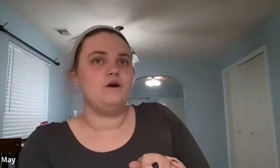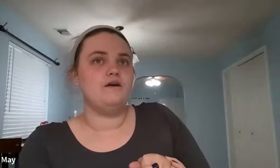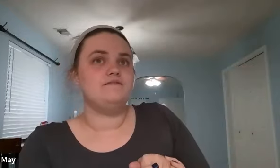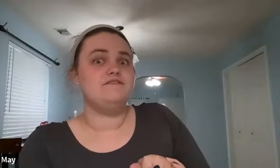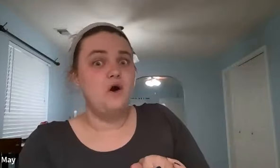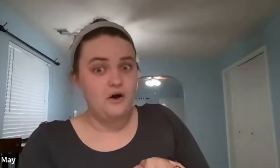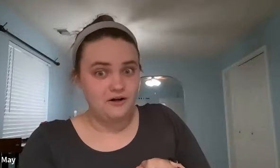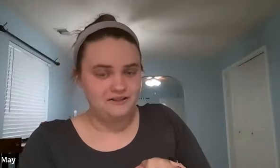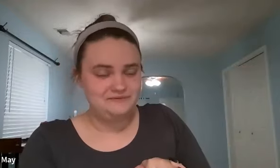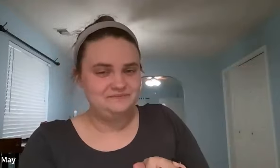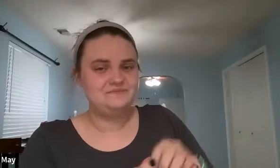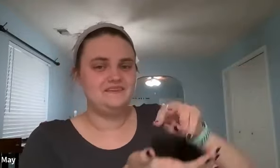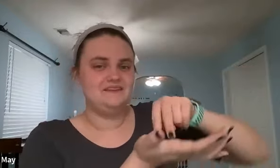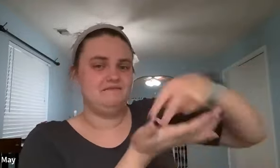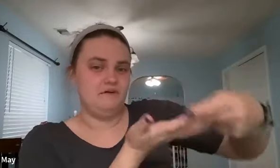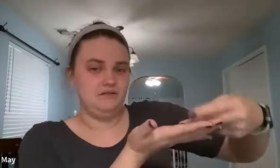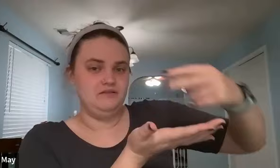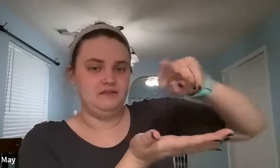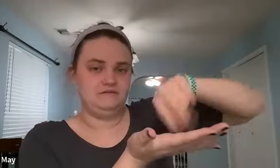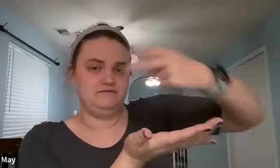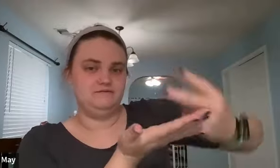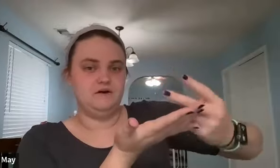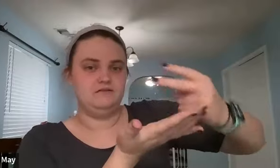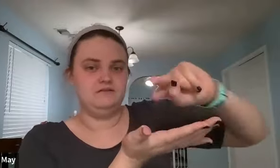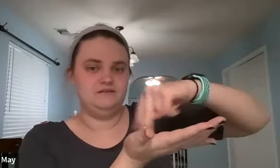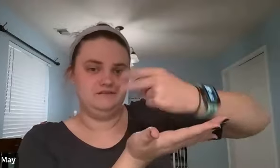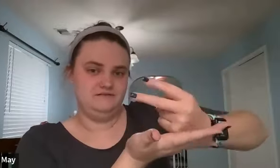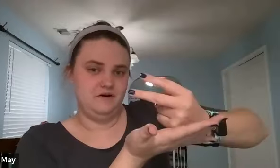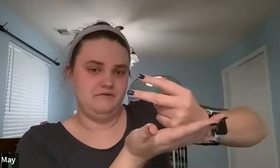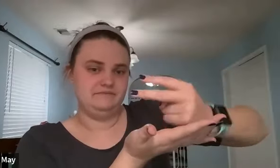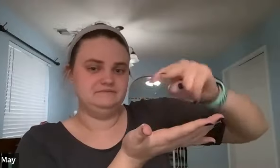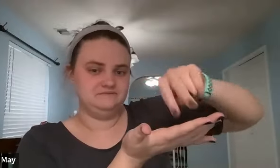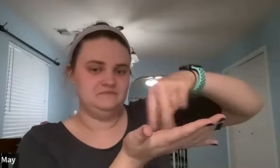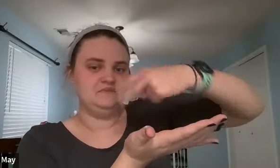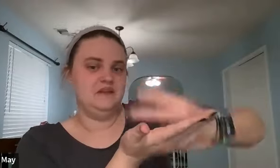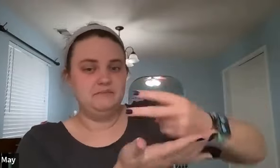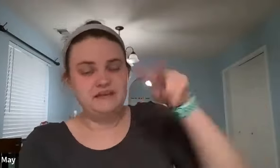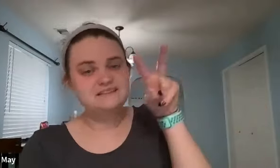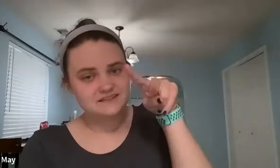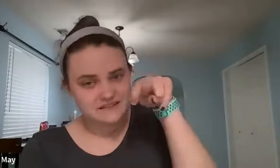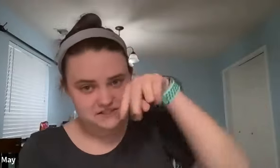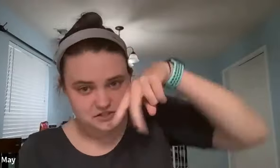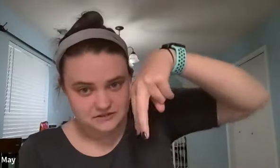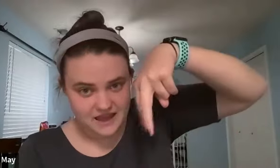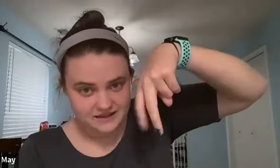For fall, fall, like fall, fall. Basically, these are your